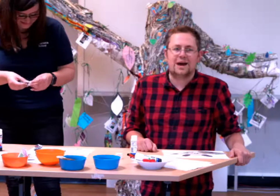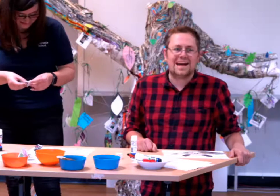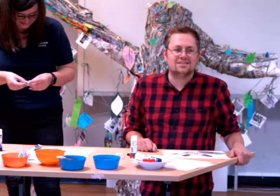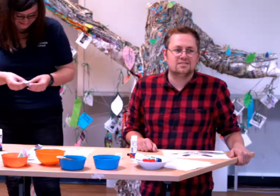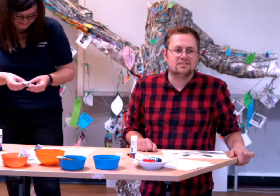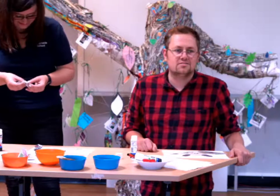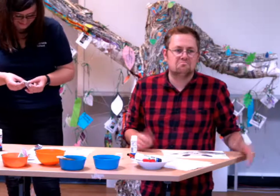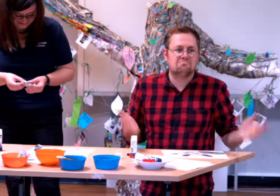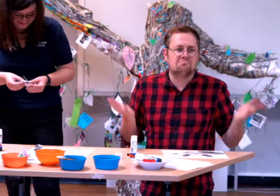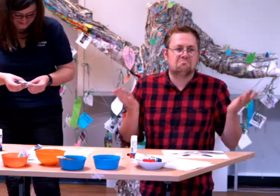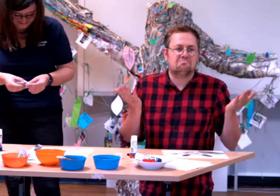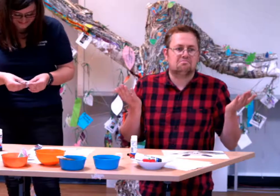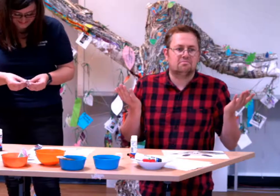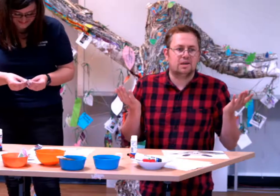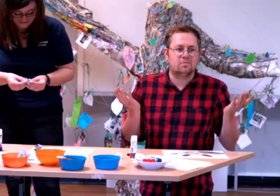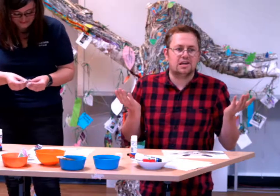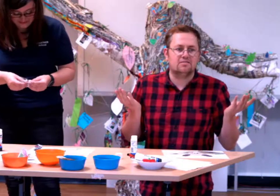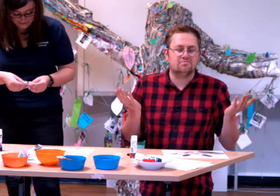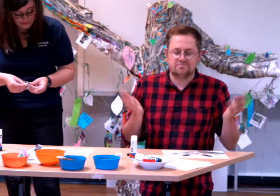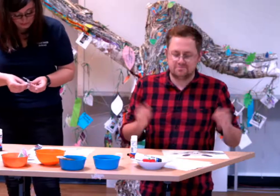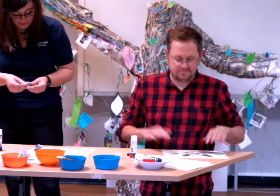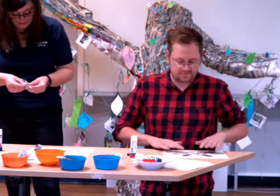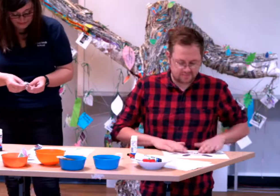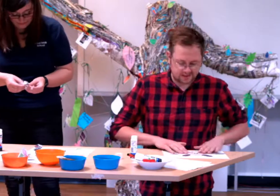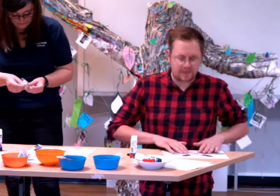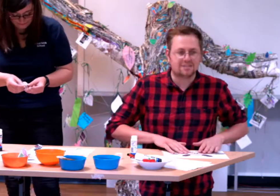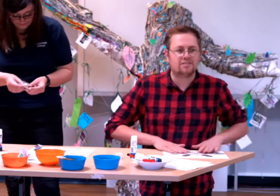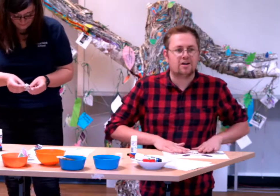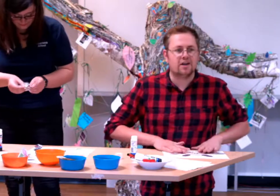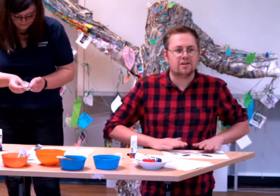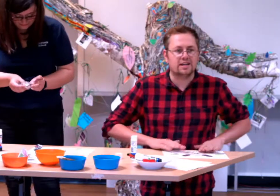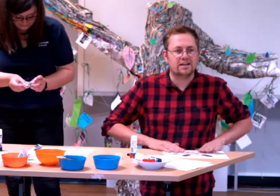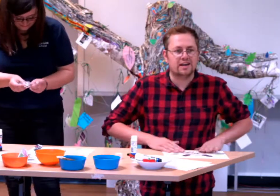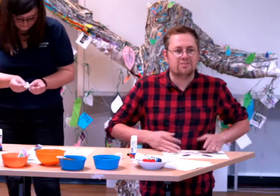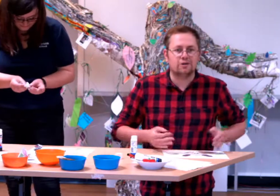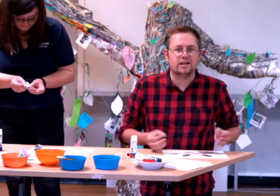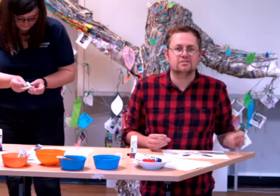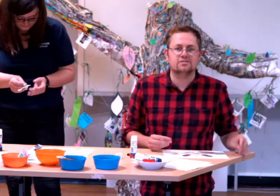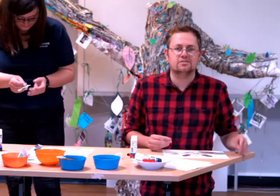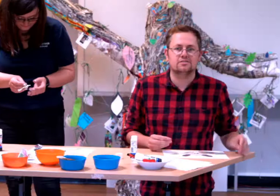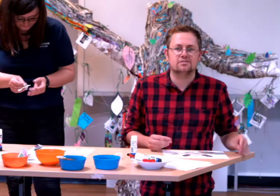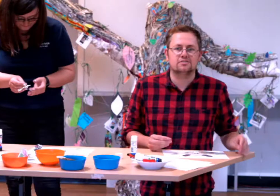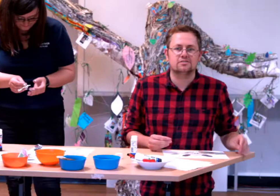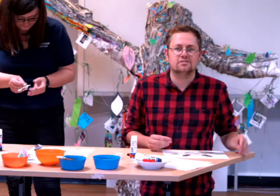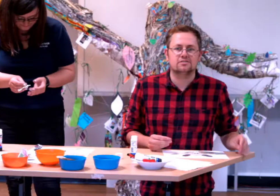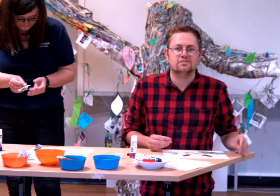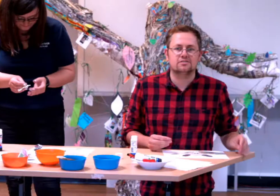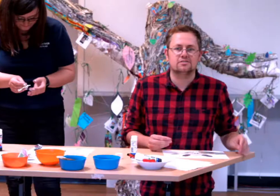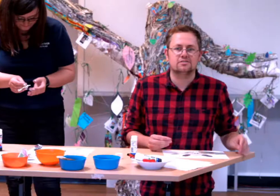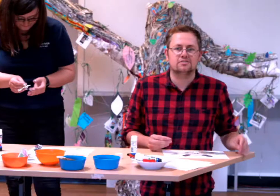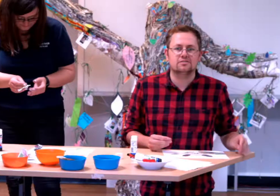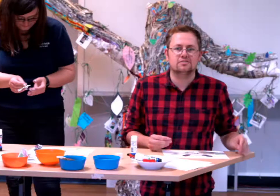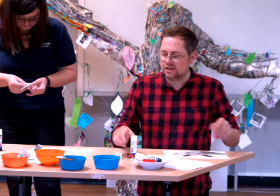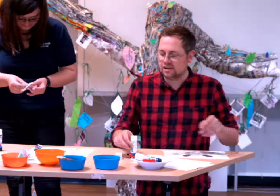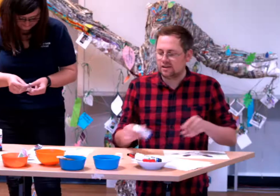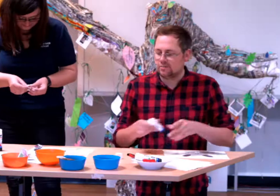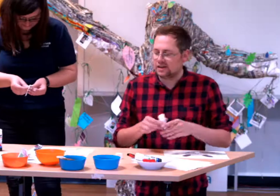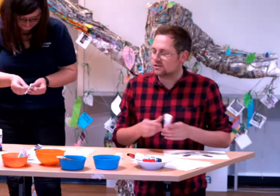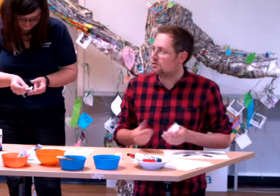bat? Maybe? I mean, it could be a bat. Bats are furry and they have wings. Koalas are furry and they don't have wings. So maybe bats and koalas